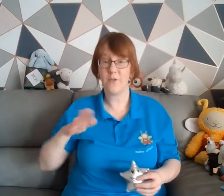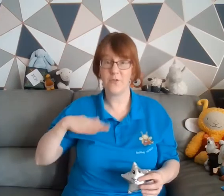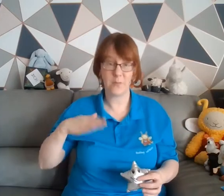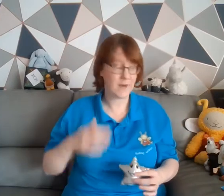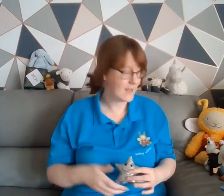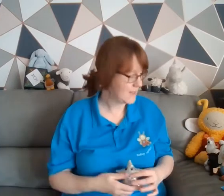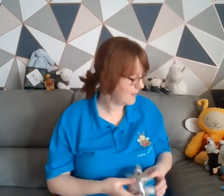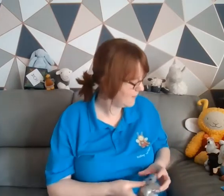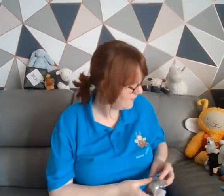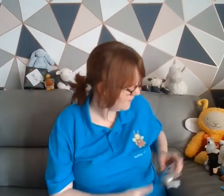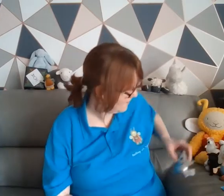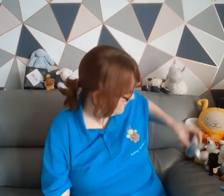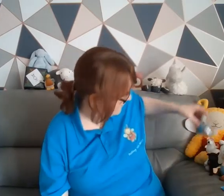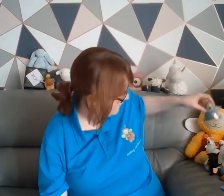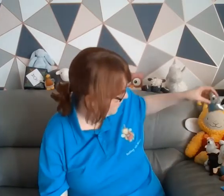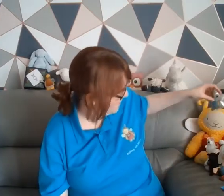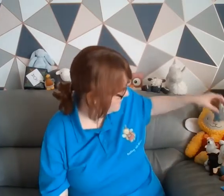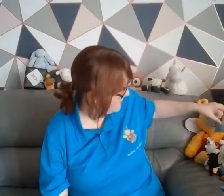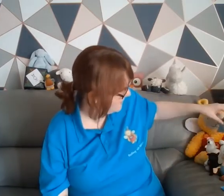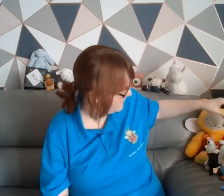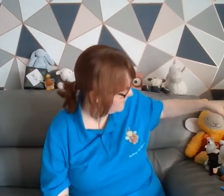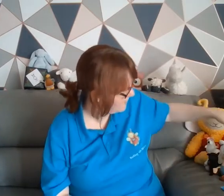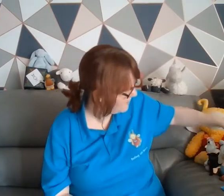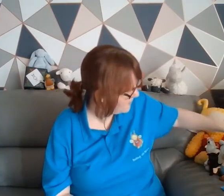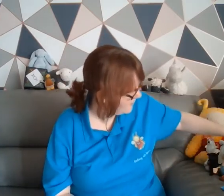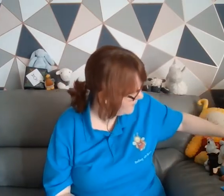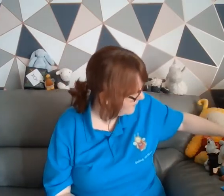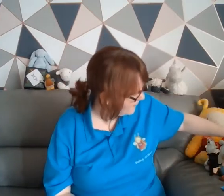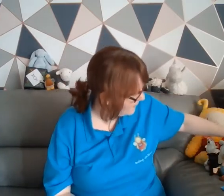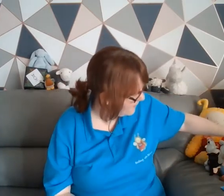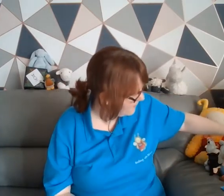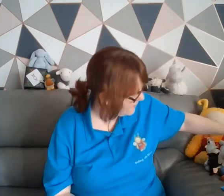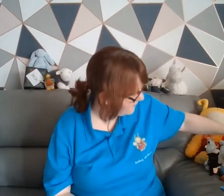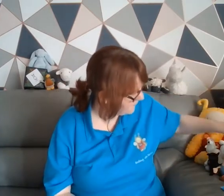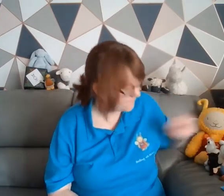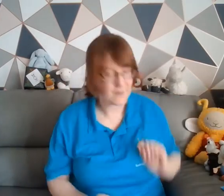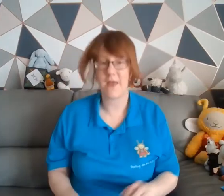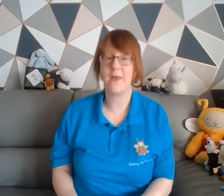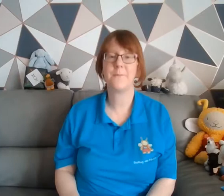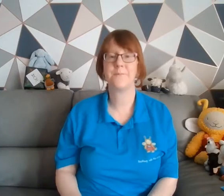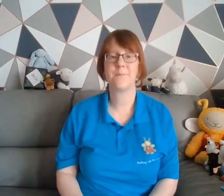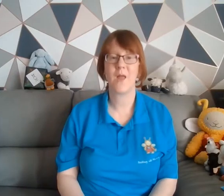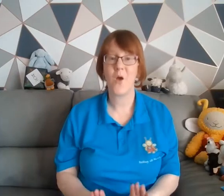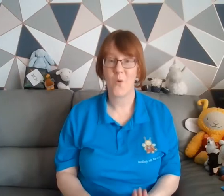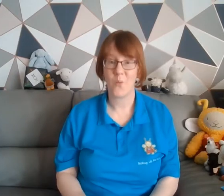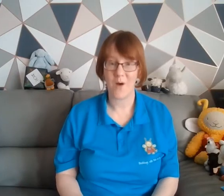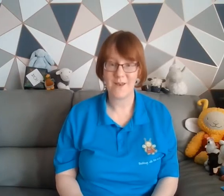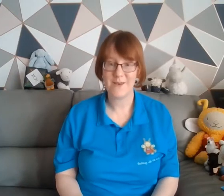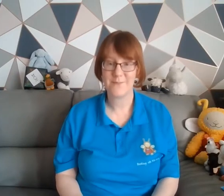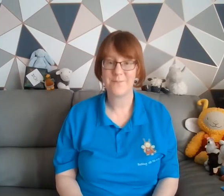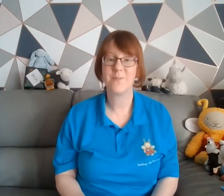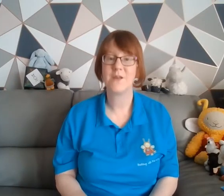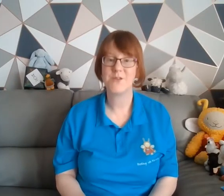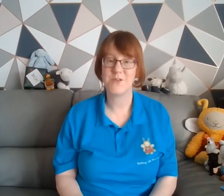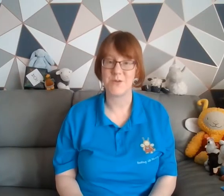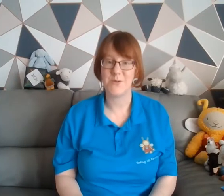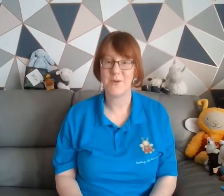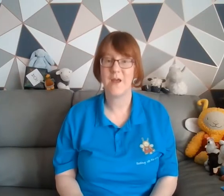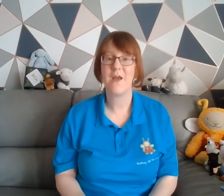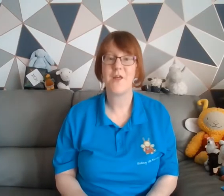Are we ready? And then here. Okay. One, two,